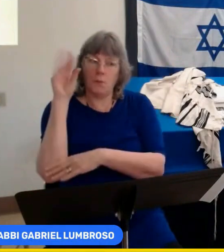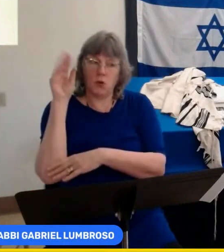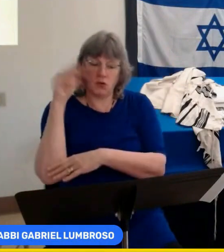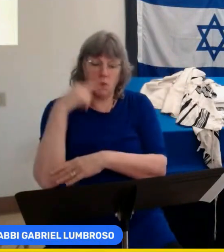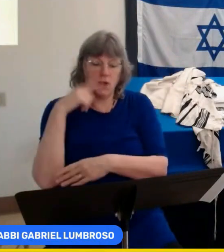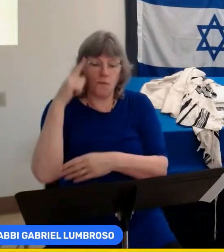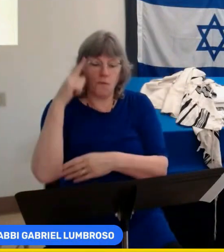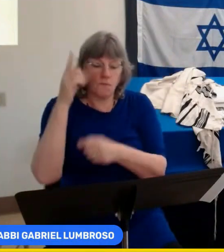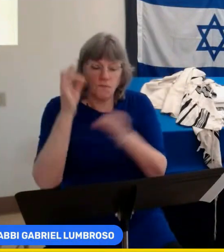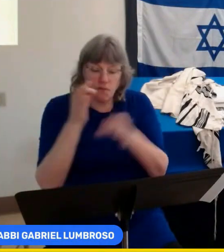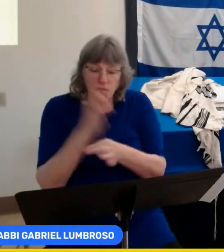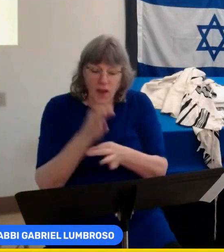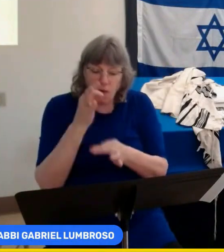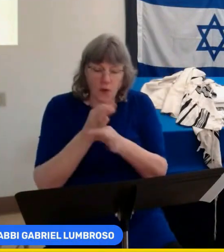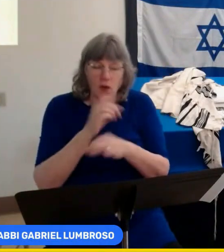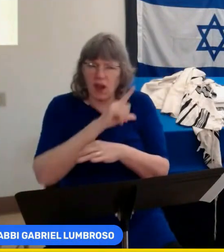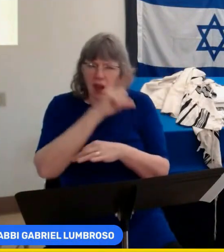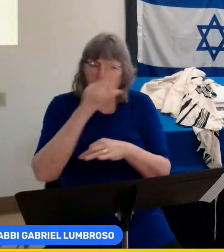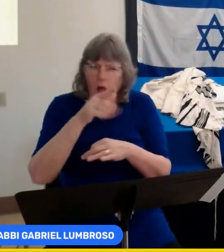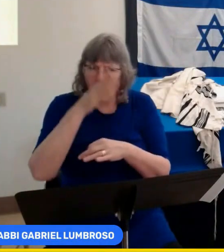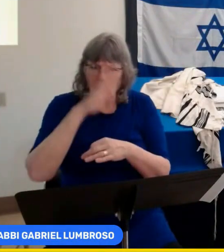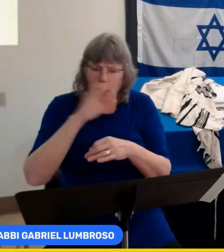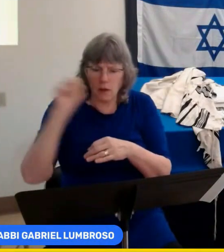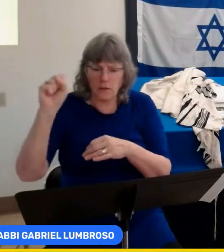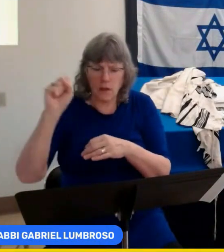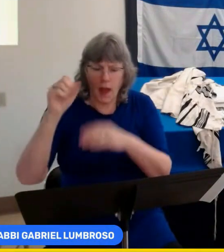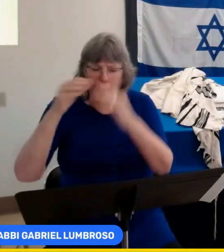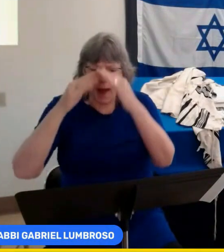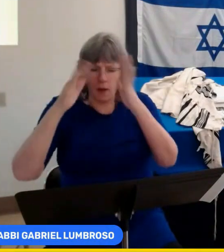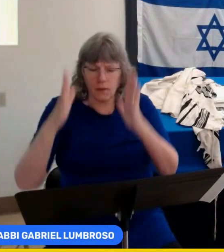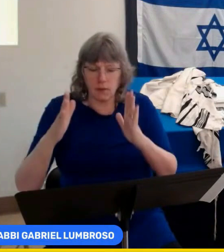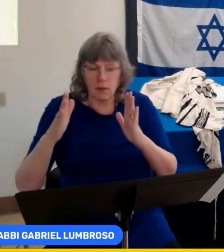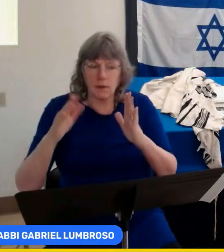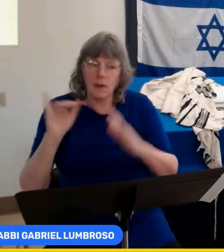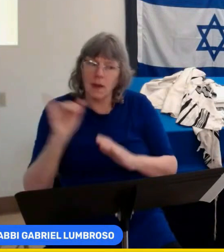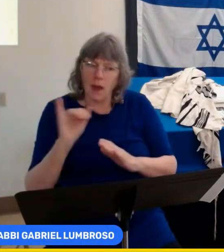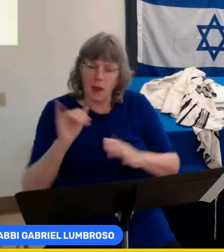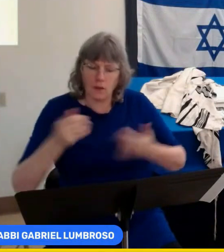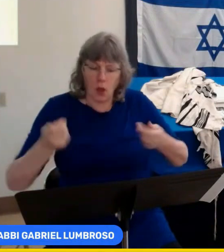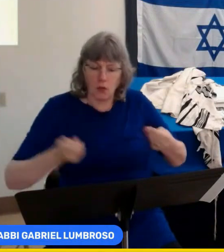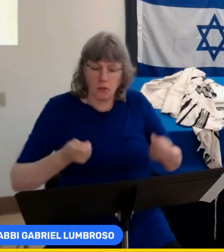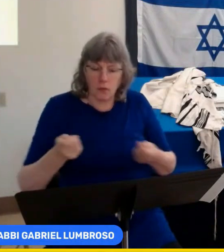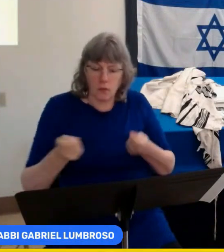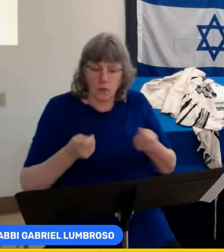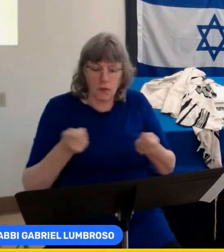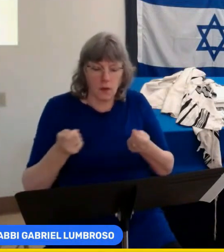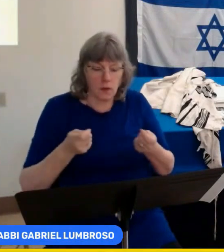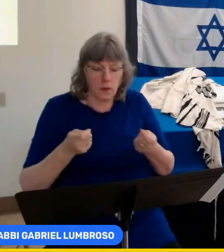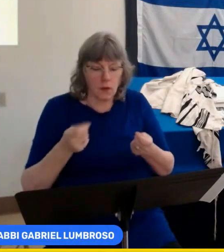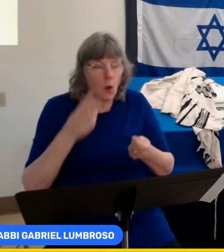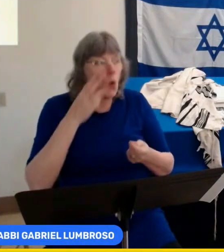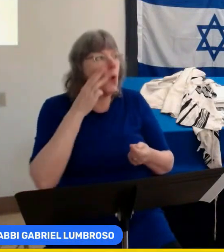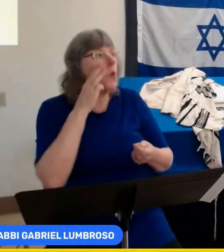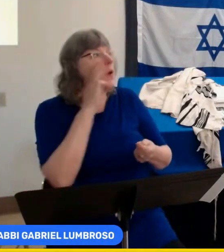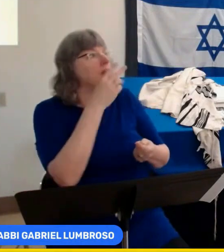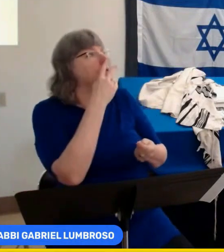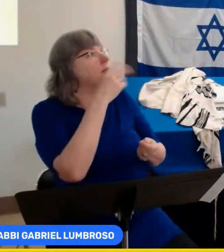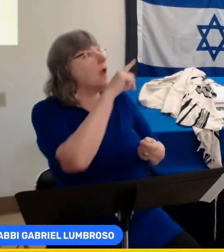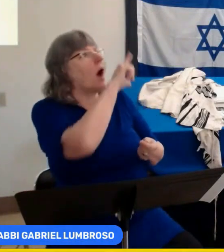Ooh, this is a Jewish teacher. If he's not Paul, it's his cousin or his brother, if he has